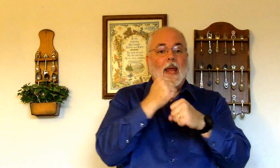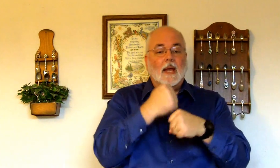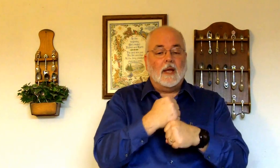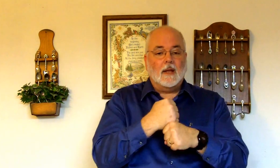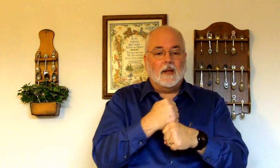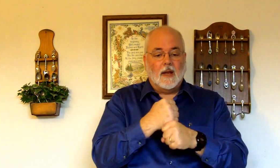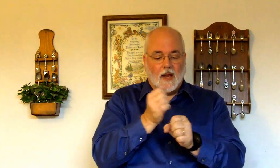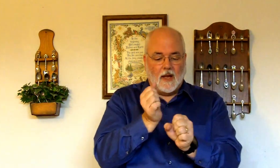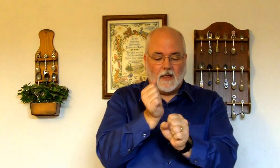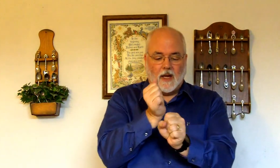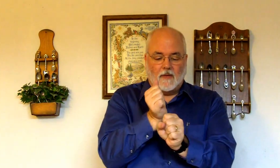Make. It's kind of,